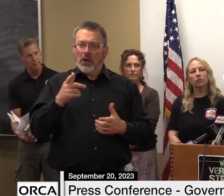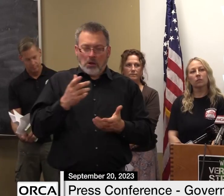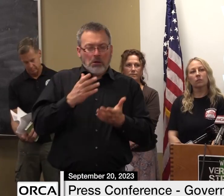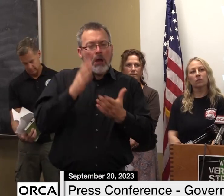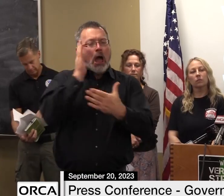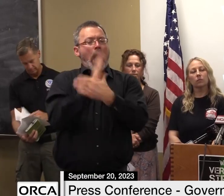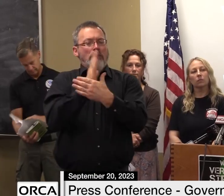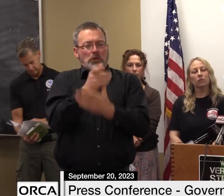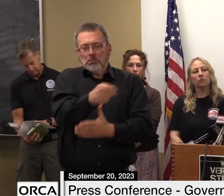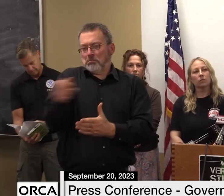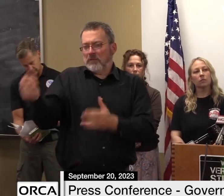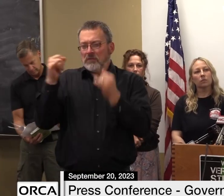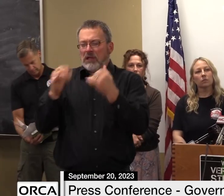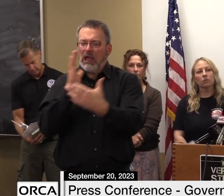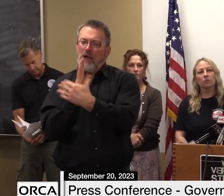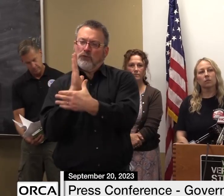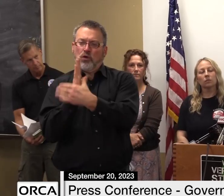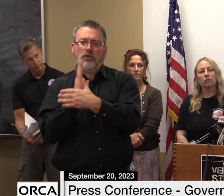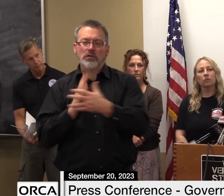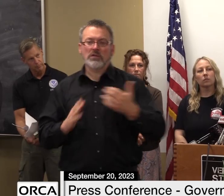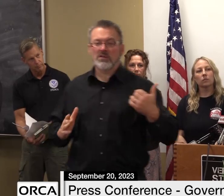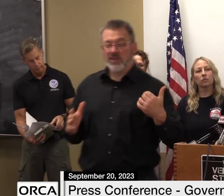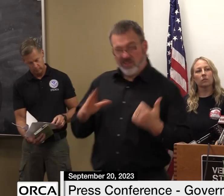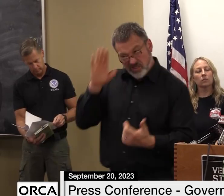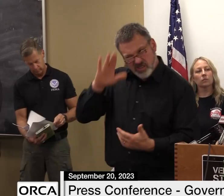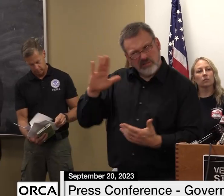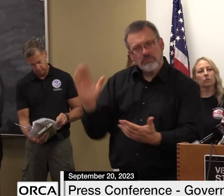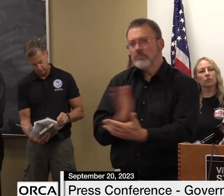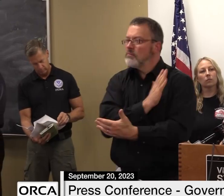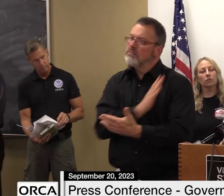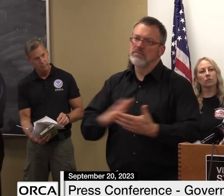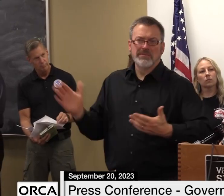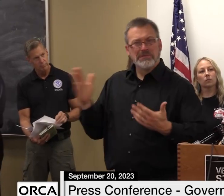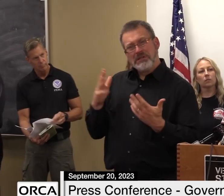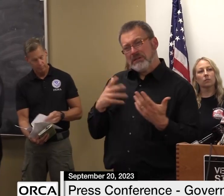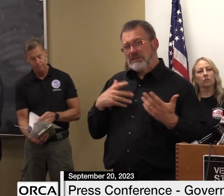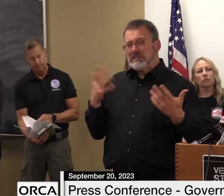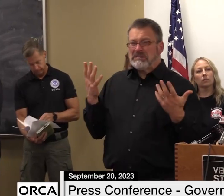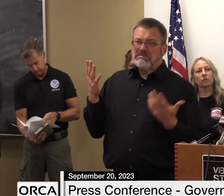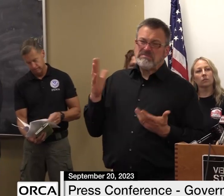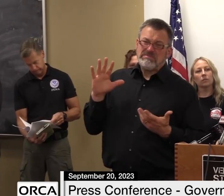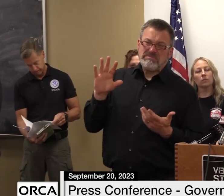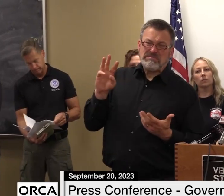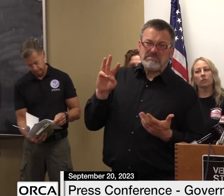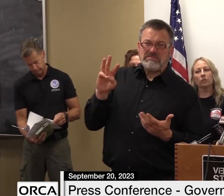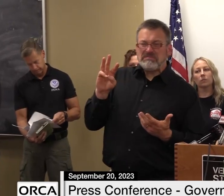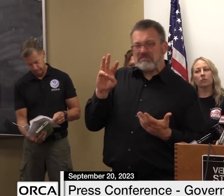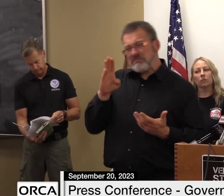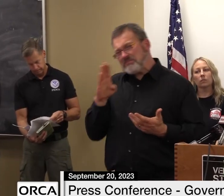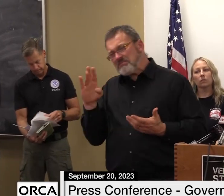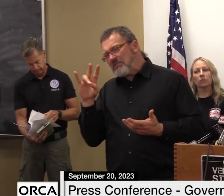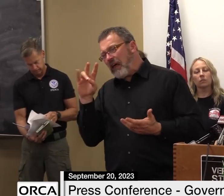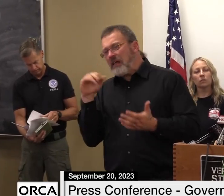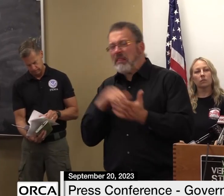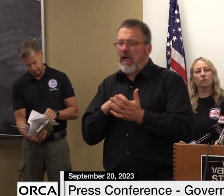Obviously, it varies a fair bit, but the average payment is around $6,000 to $7,000.